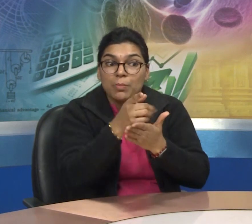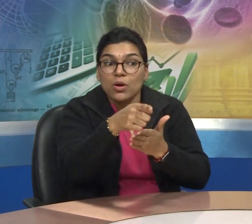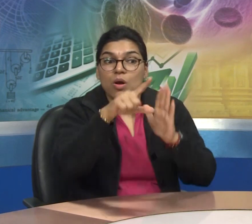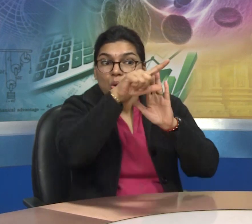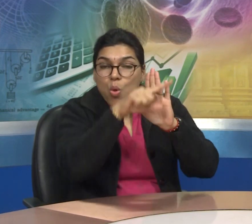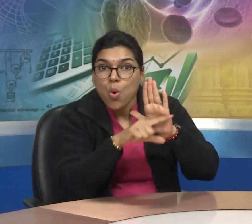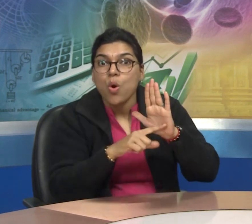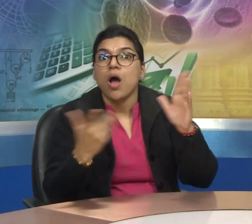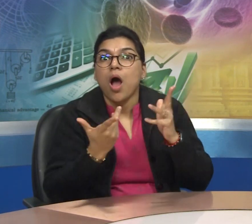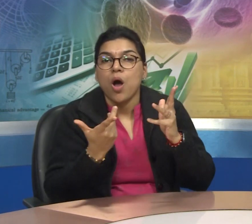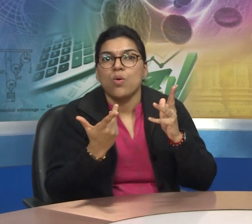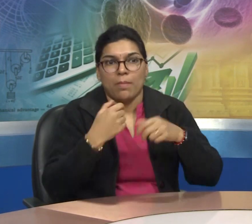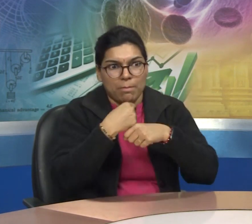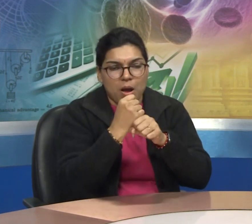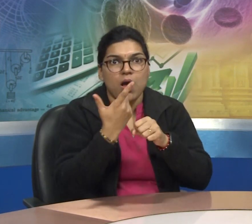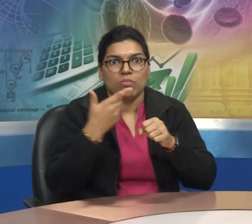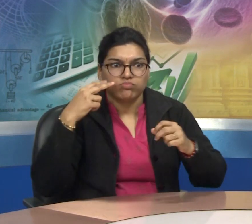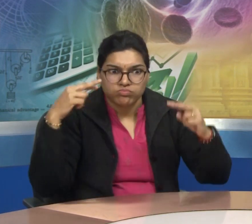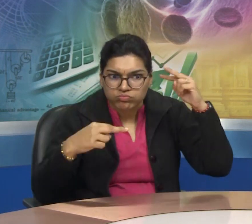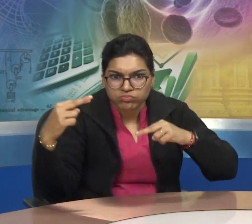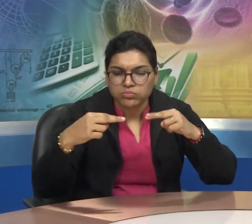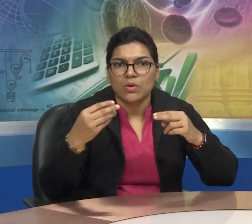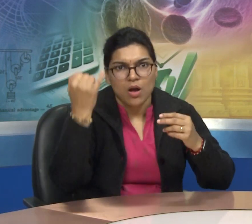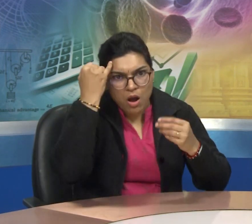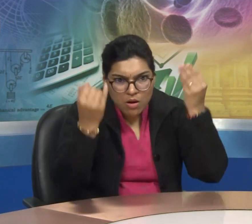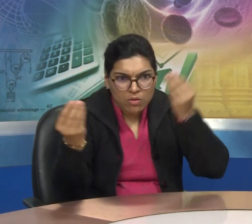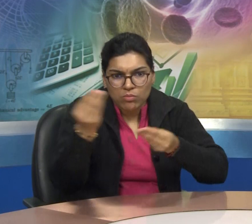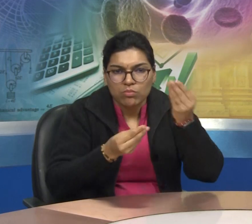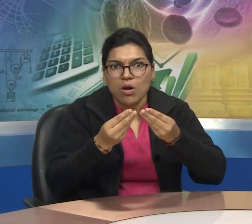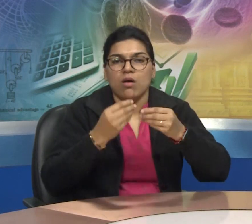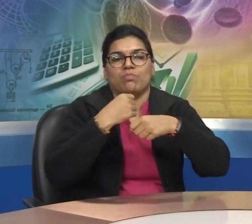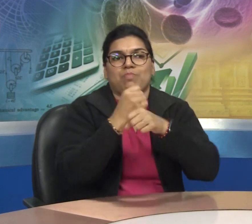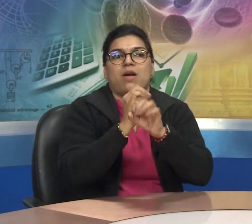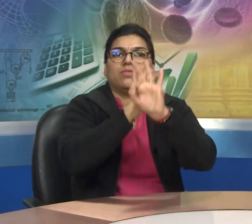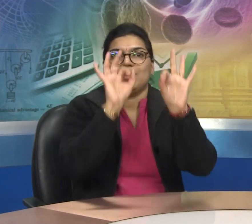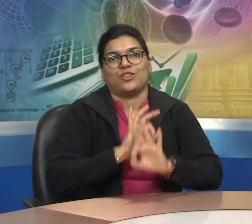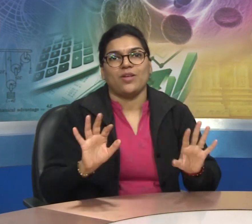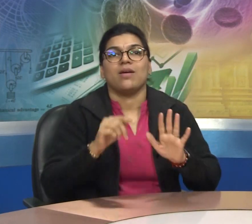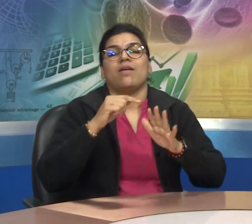and their implementation in library operations and activities.